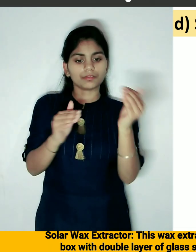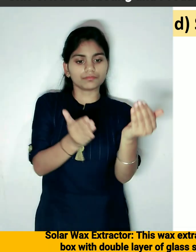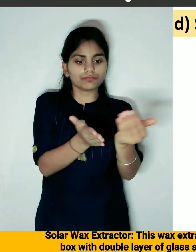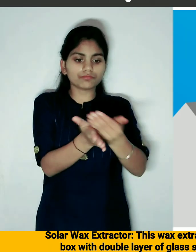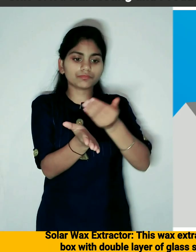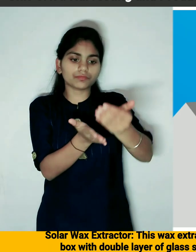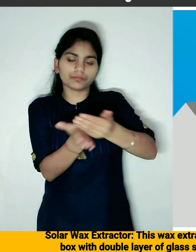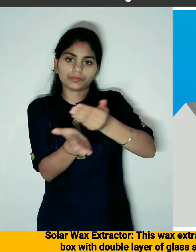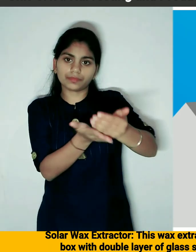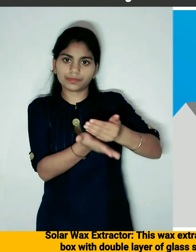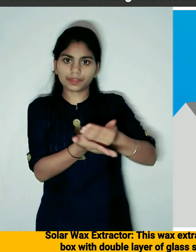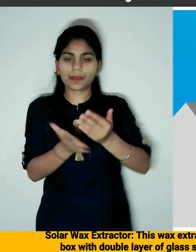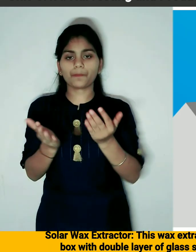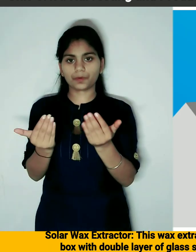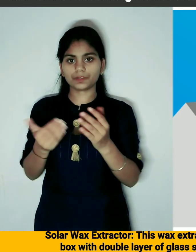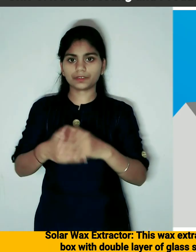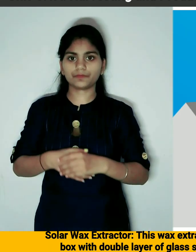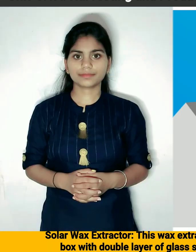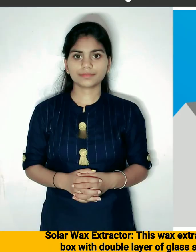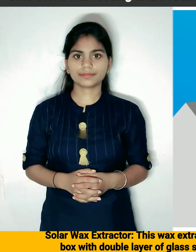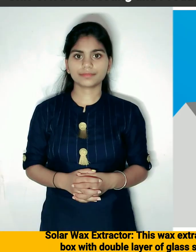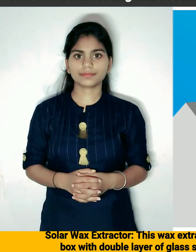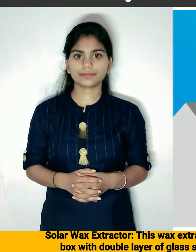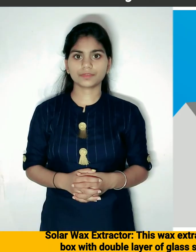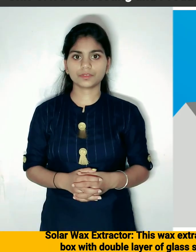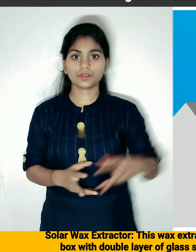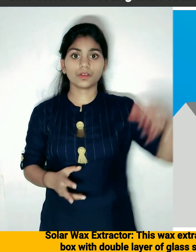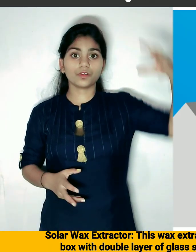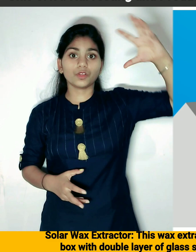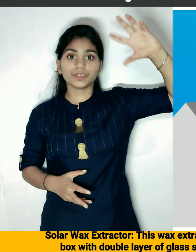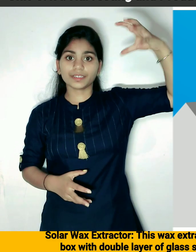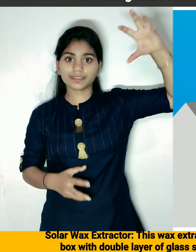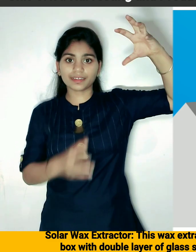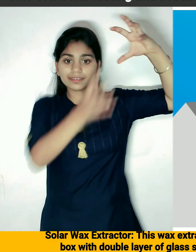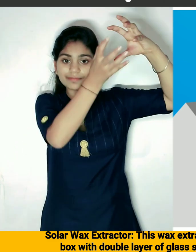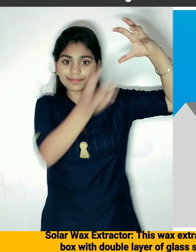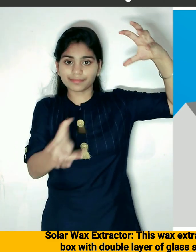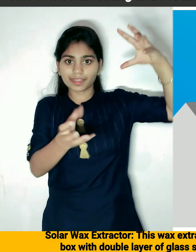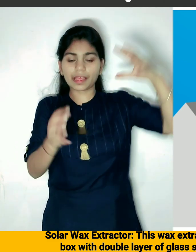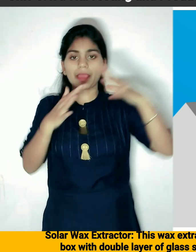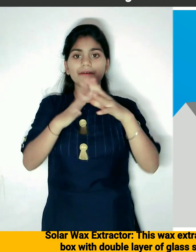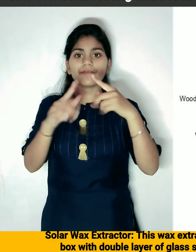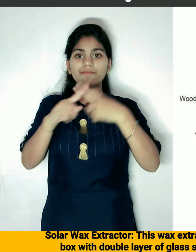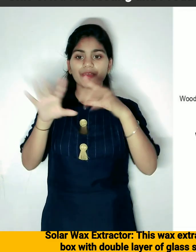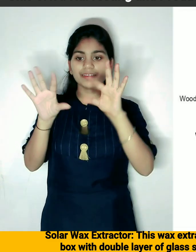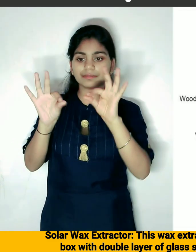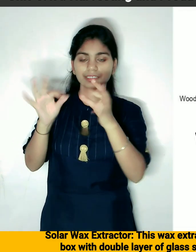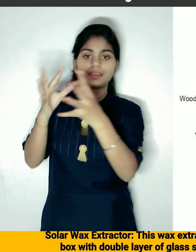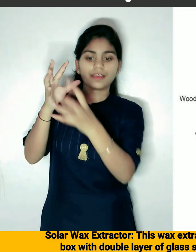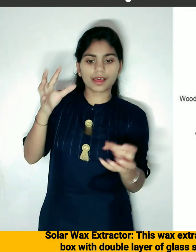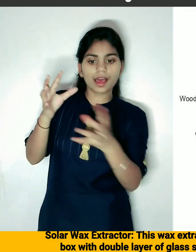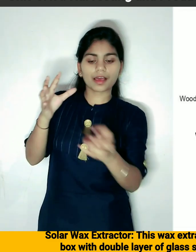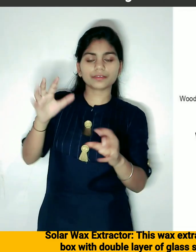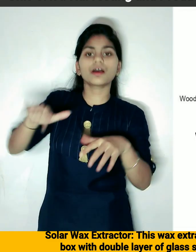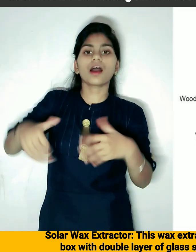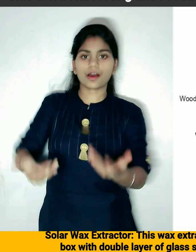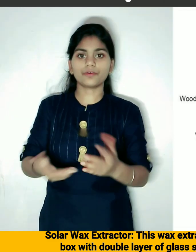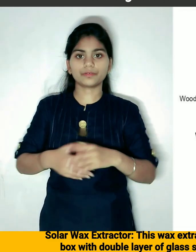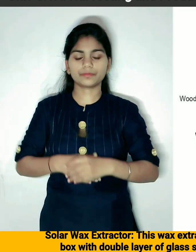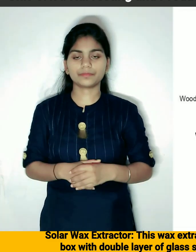D. Solar wax extractor. This wax extractor utilizes the